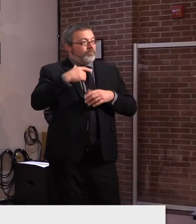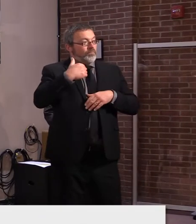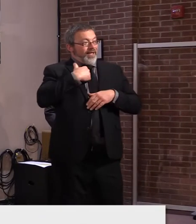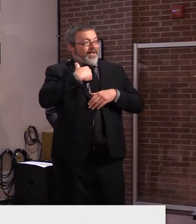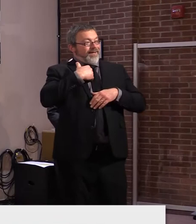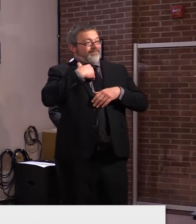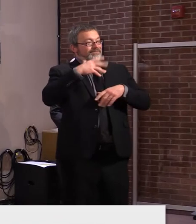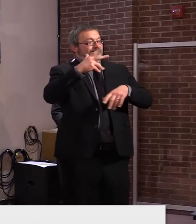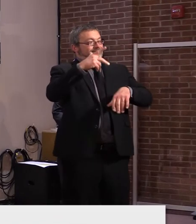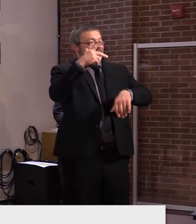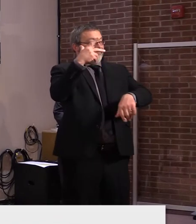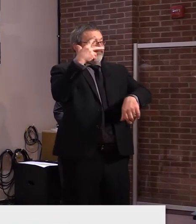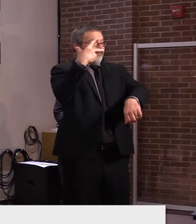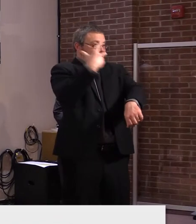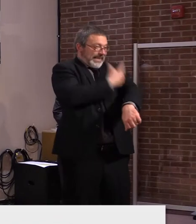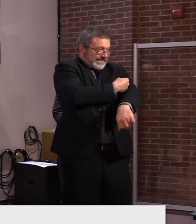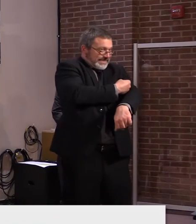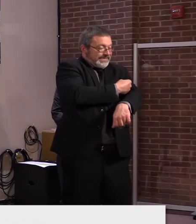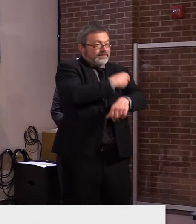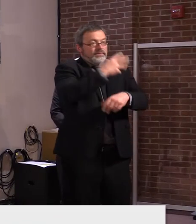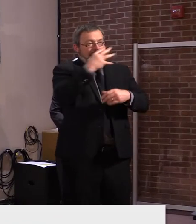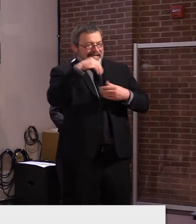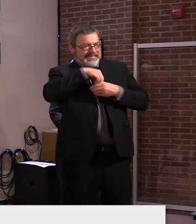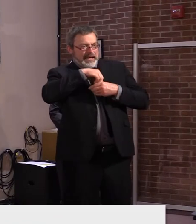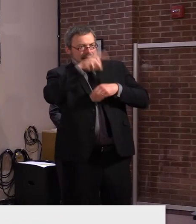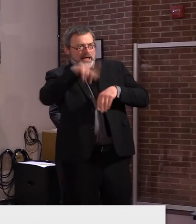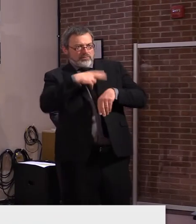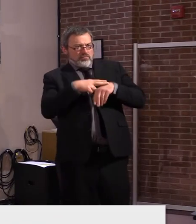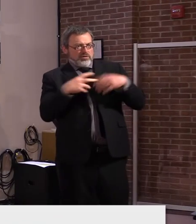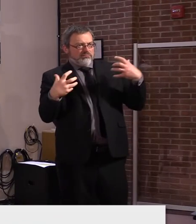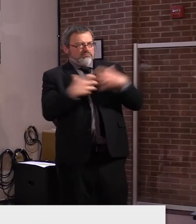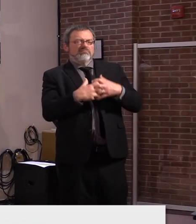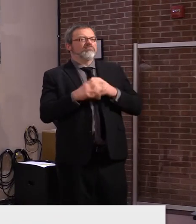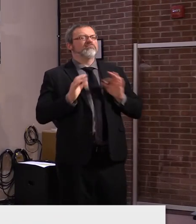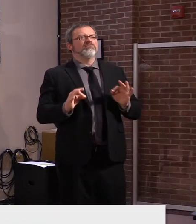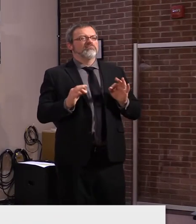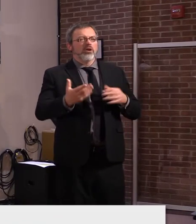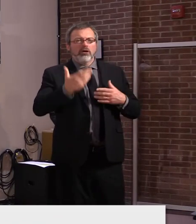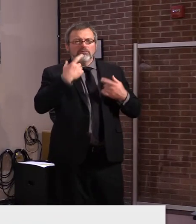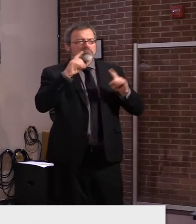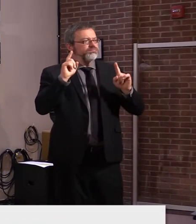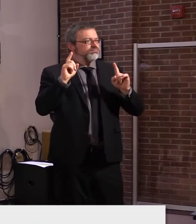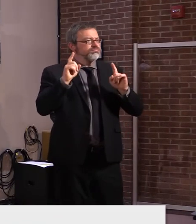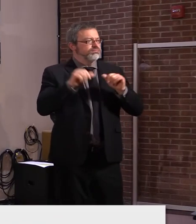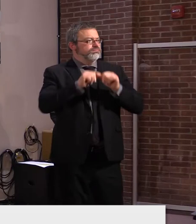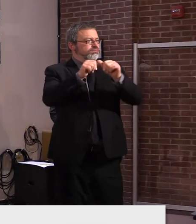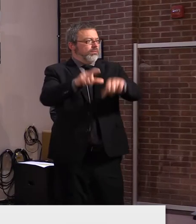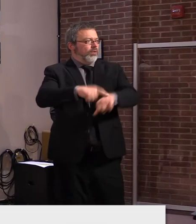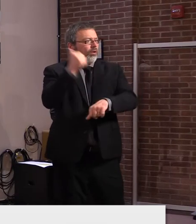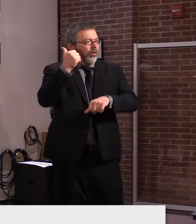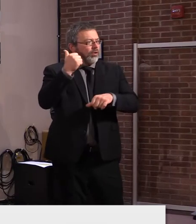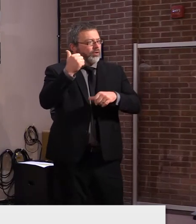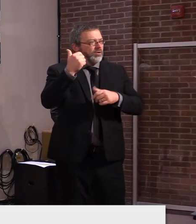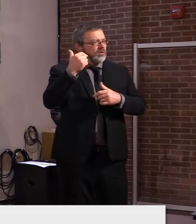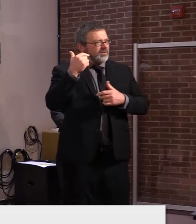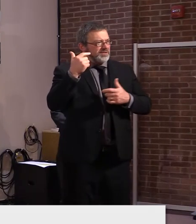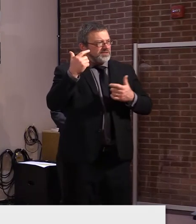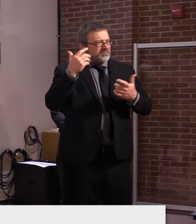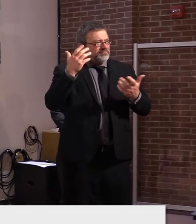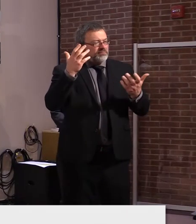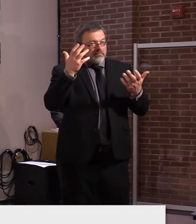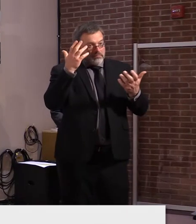to be vaccinated after if they become a COVID case to give you all the protection, more